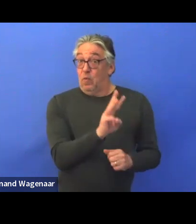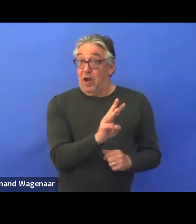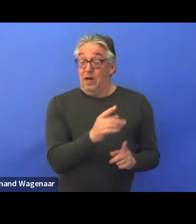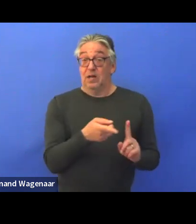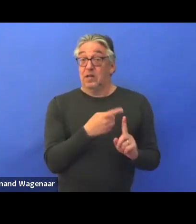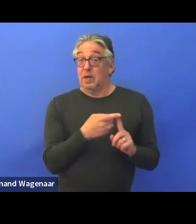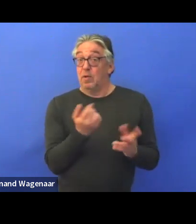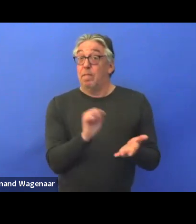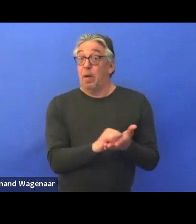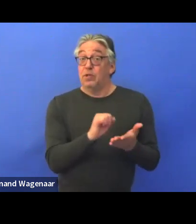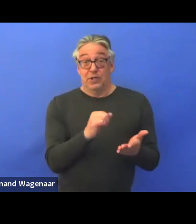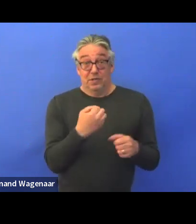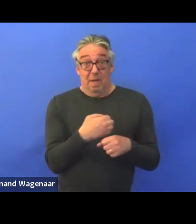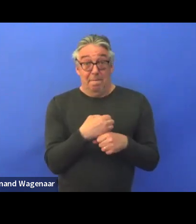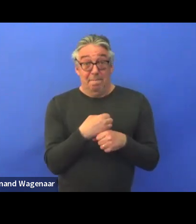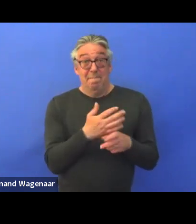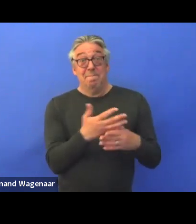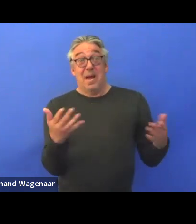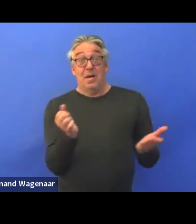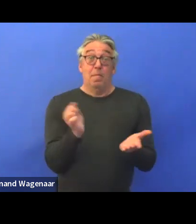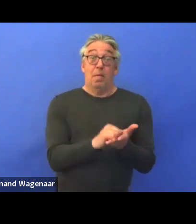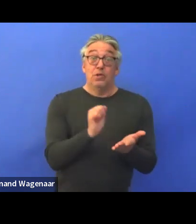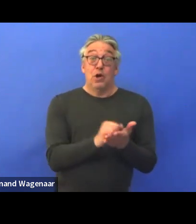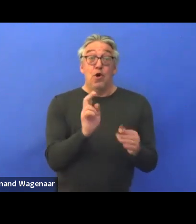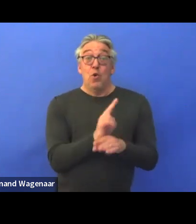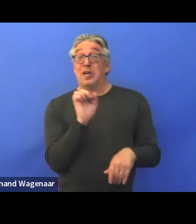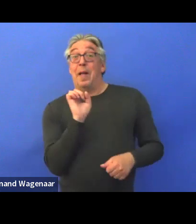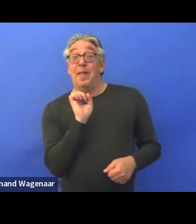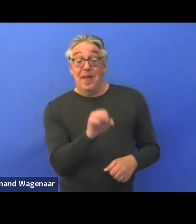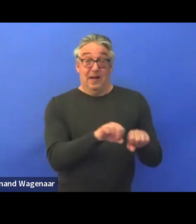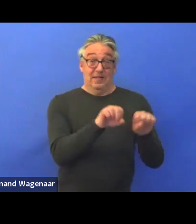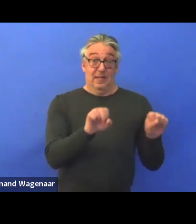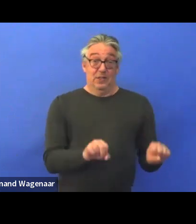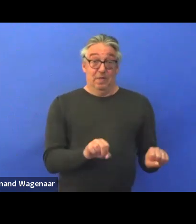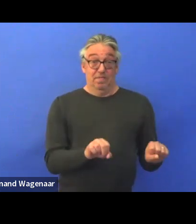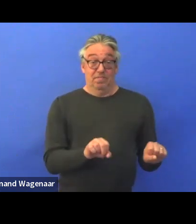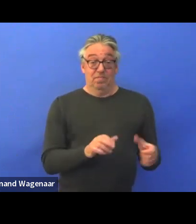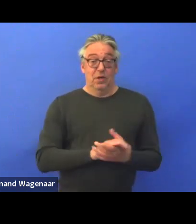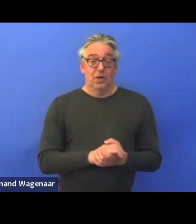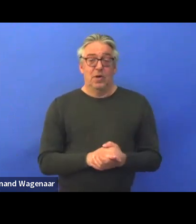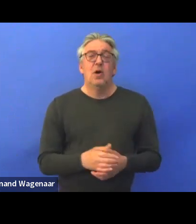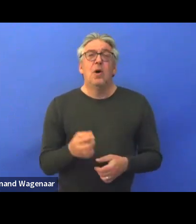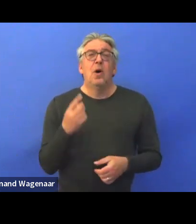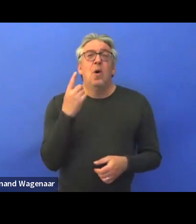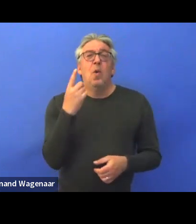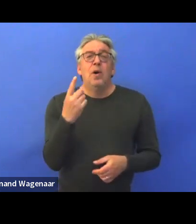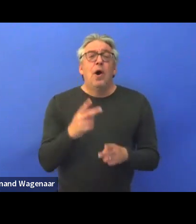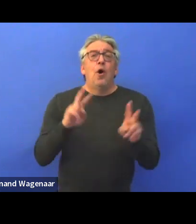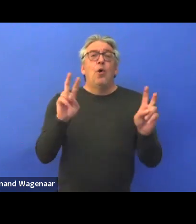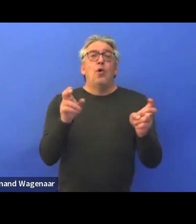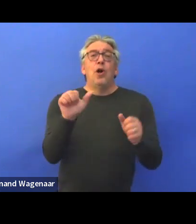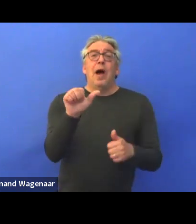the big publishers, and one very widely used publishing software is called